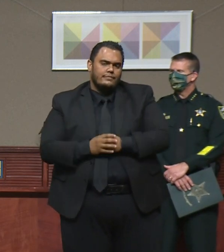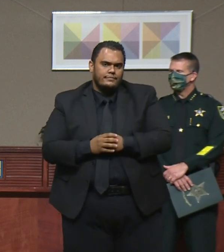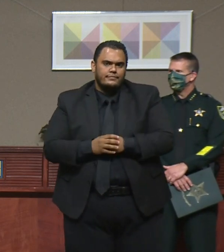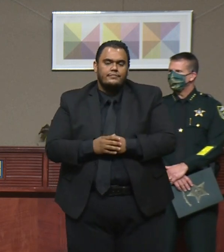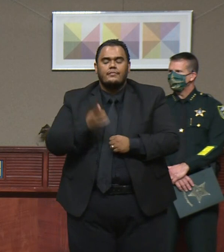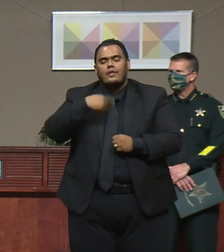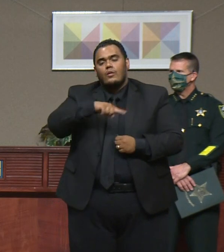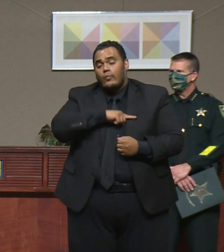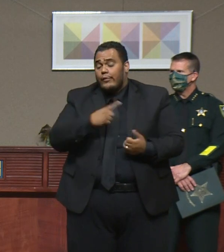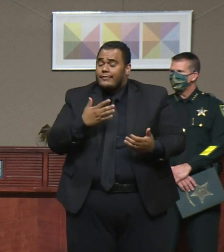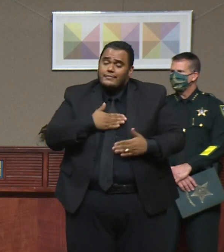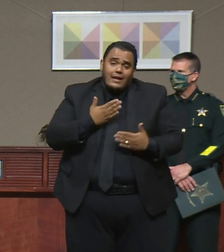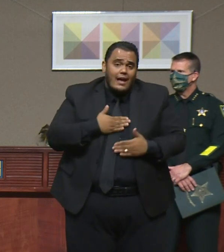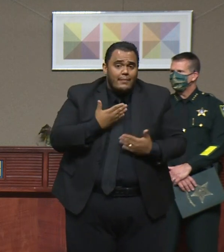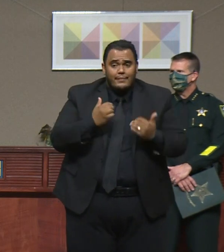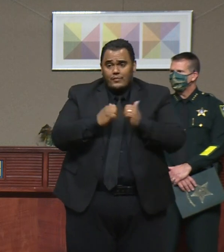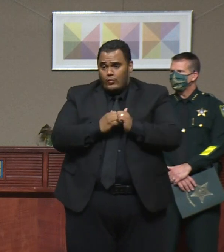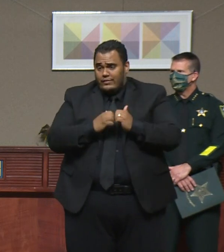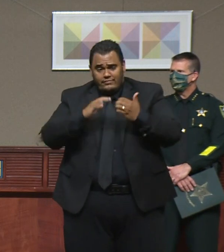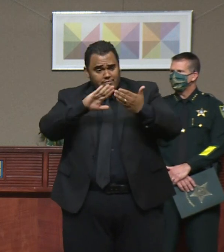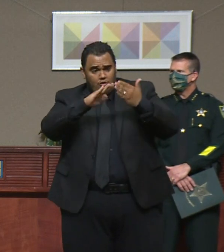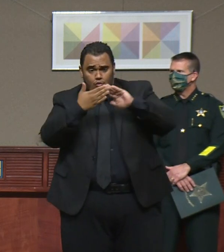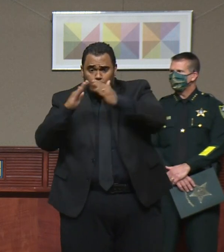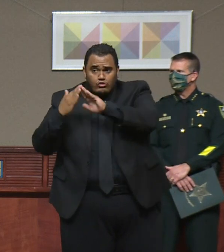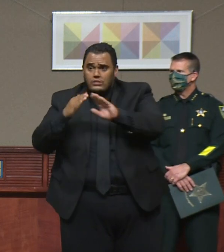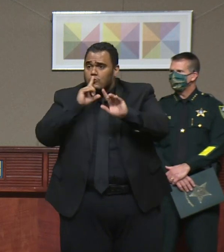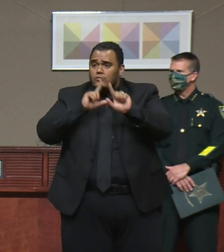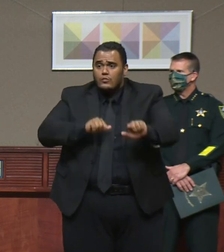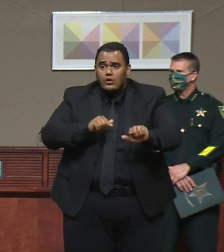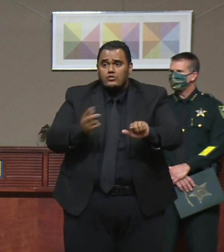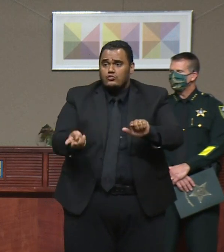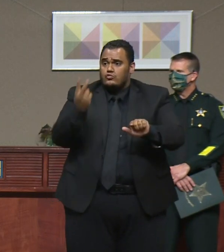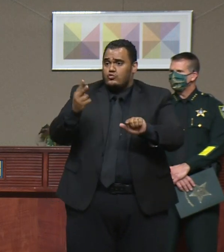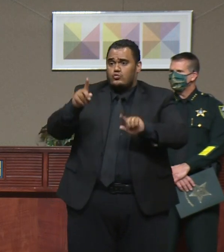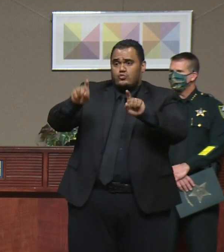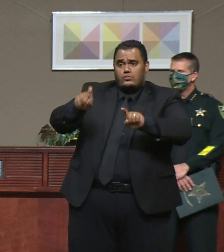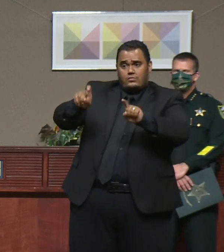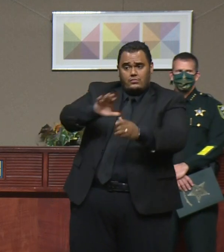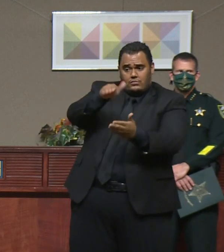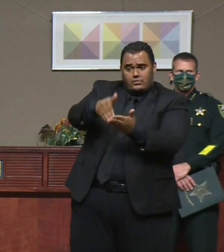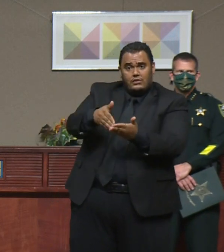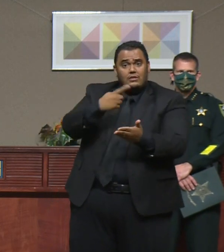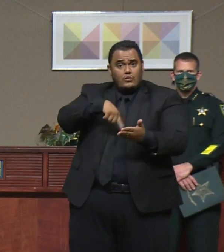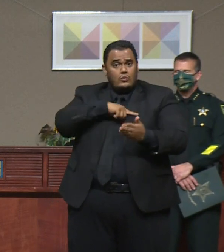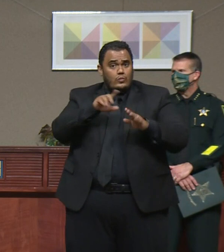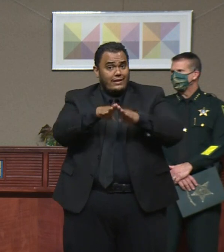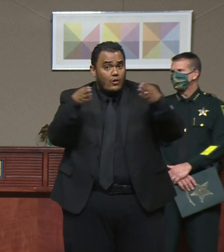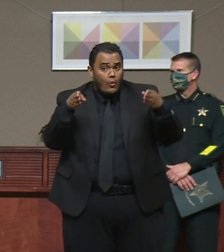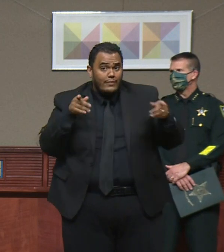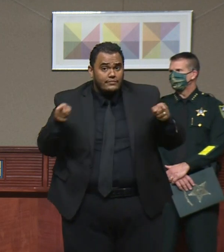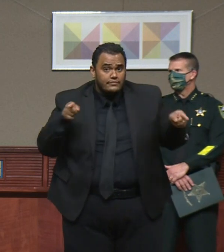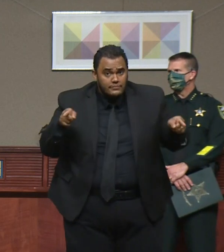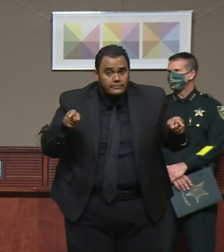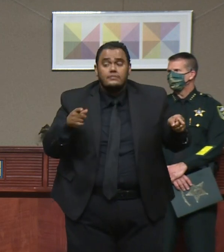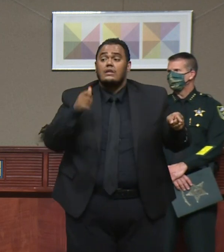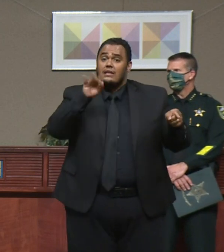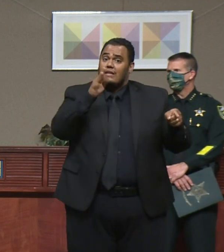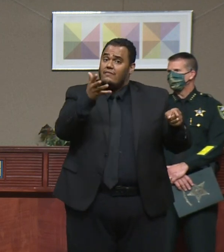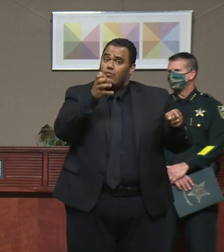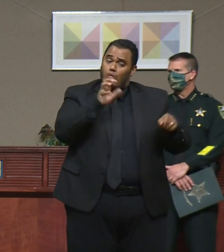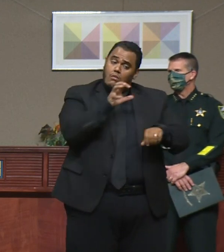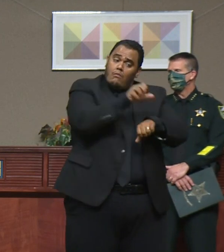pleased at the response of the community to the 2 testing sites that we have opened. If you want to book an appointment at the Ventura